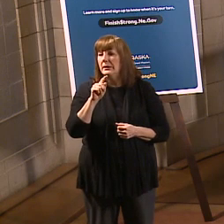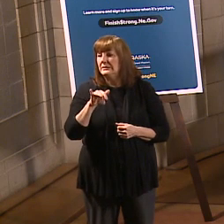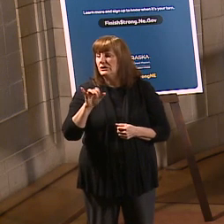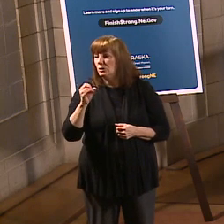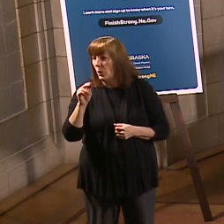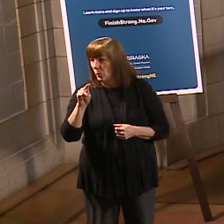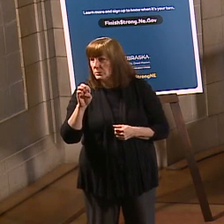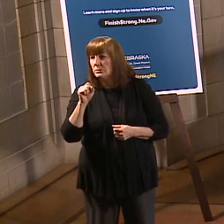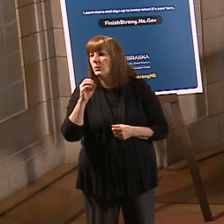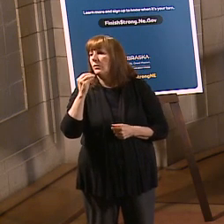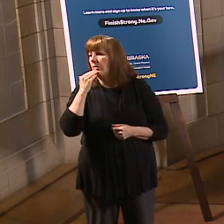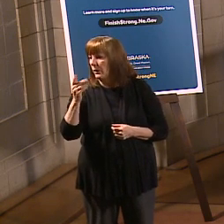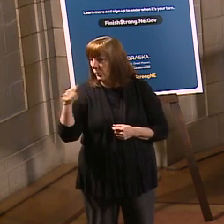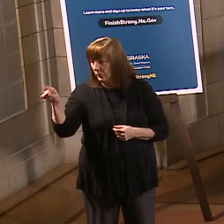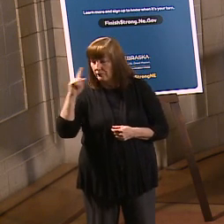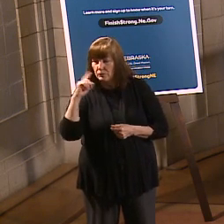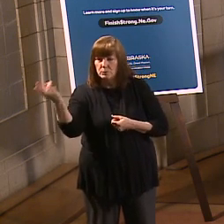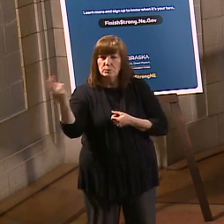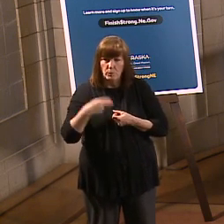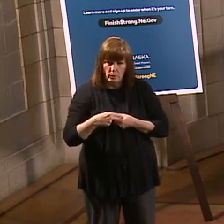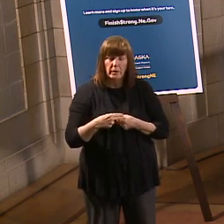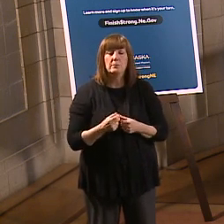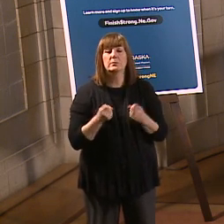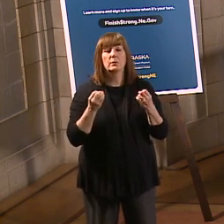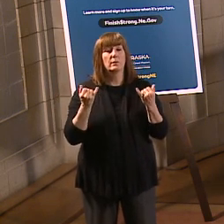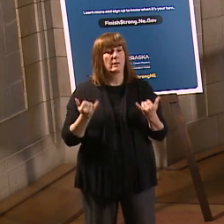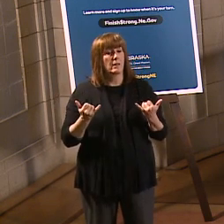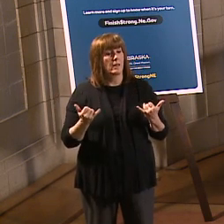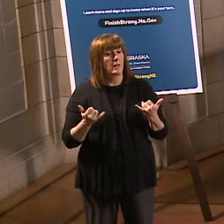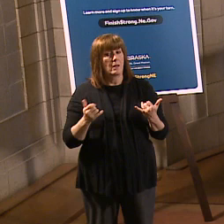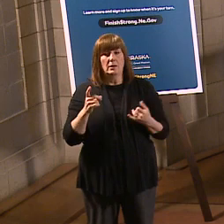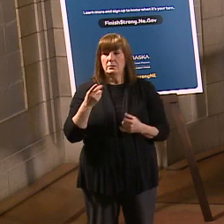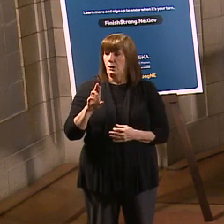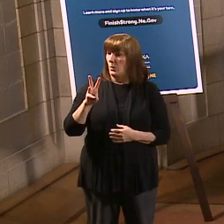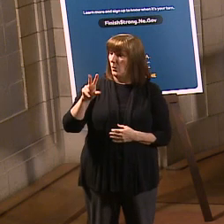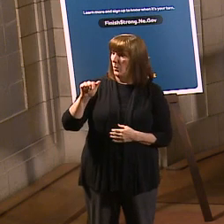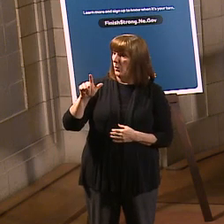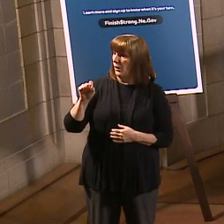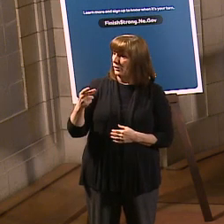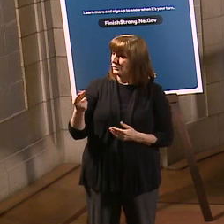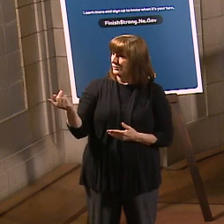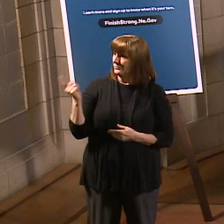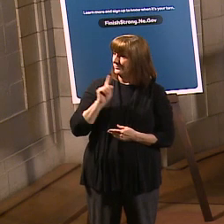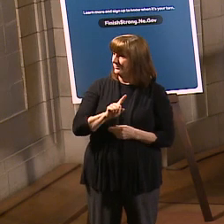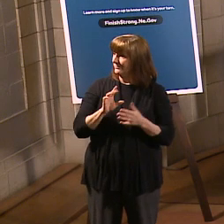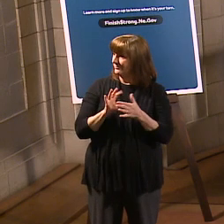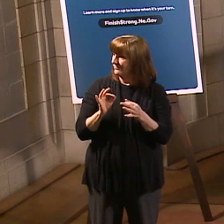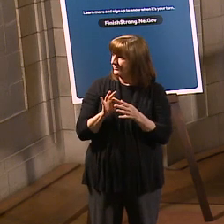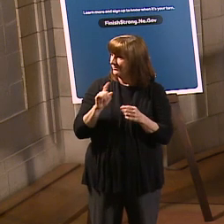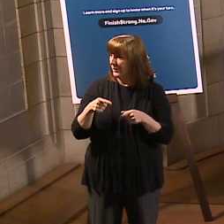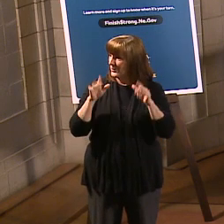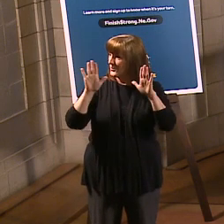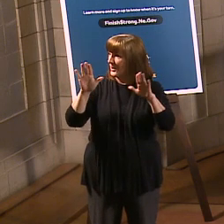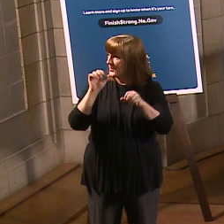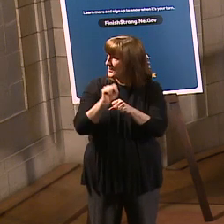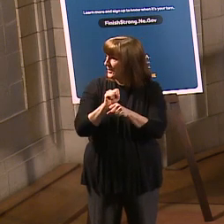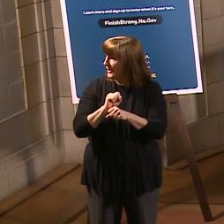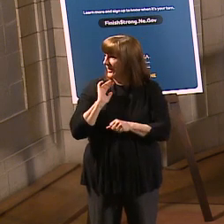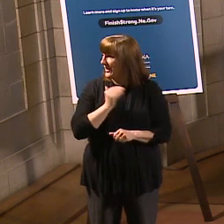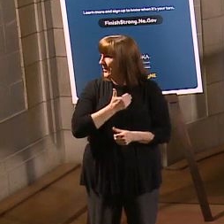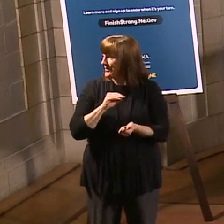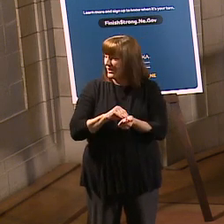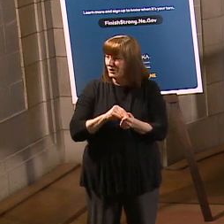here as well, so thank you both for joining us. And with that, Dr. Walsh, can you come up and say a few words about the great work our doctors are